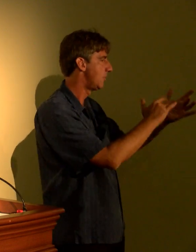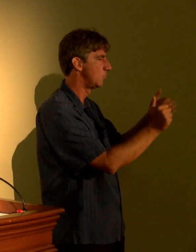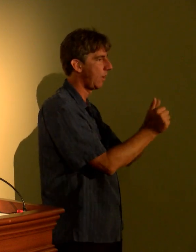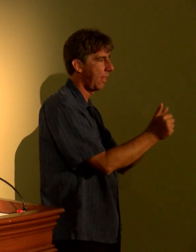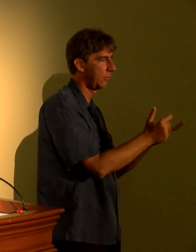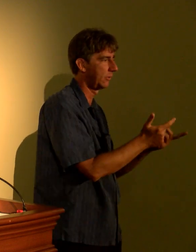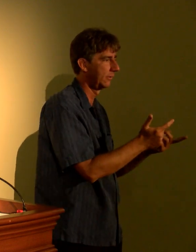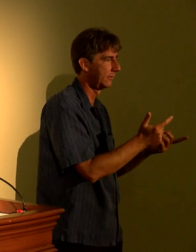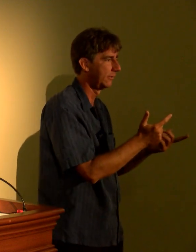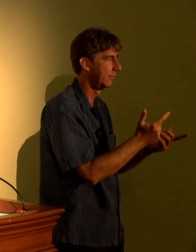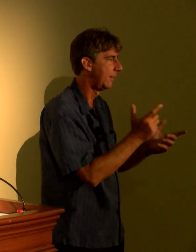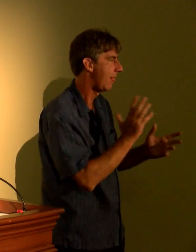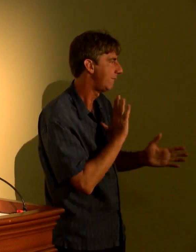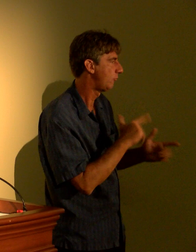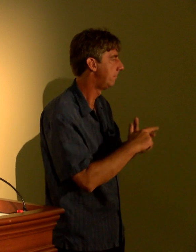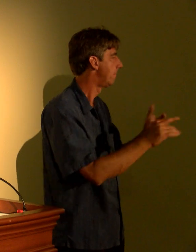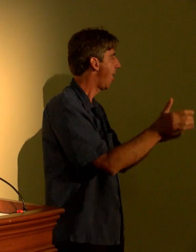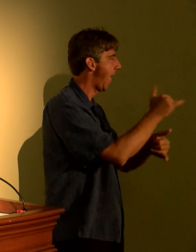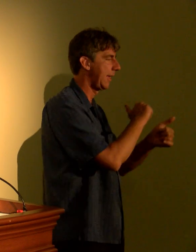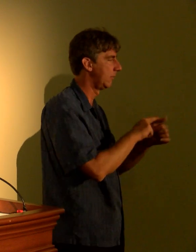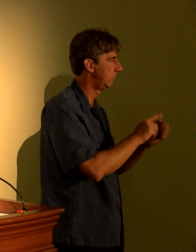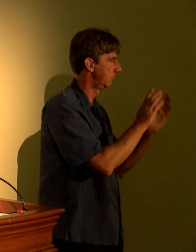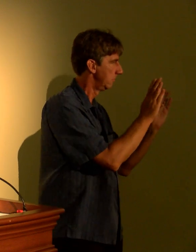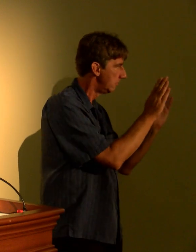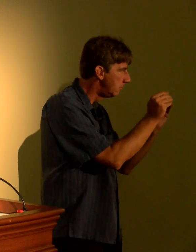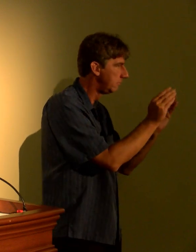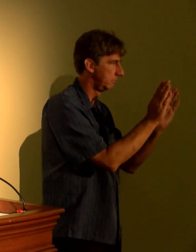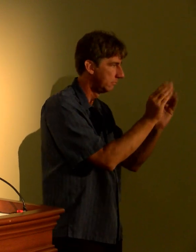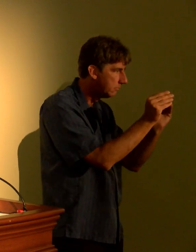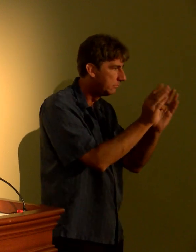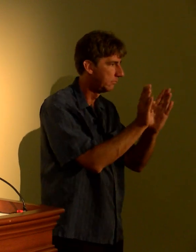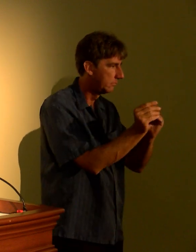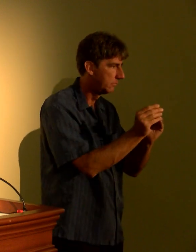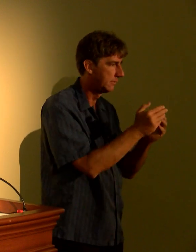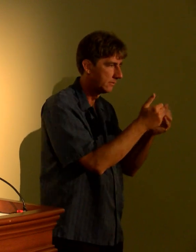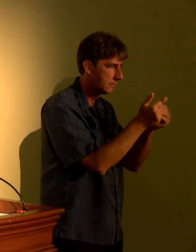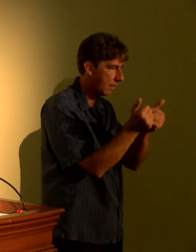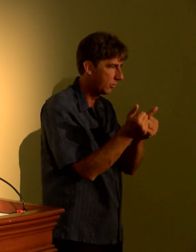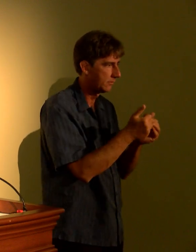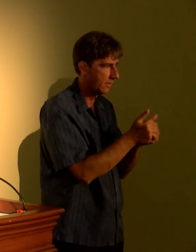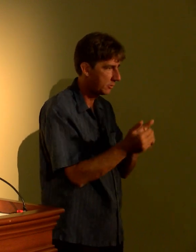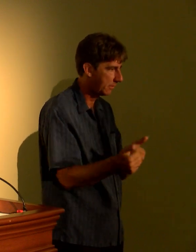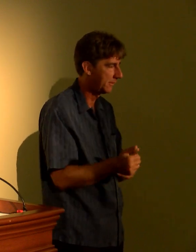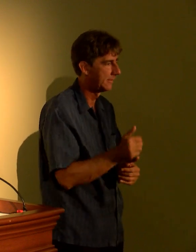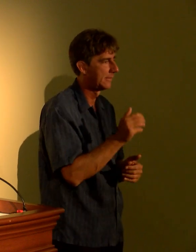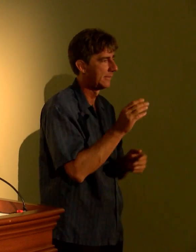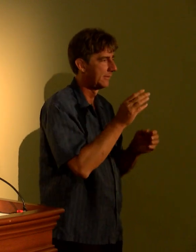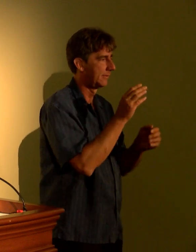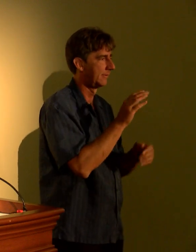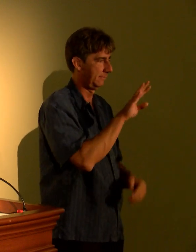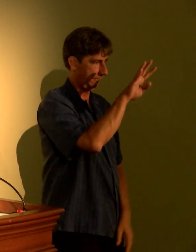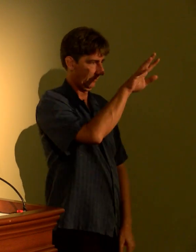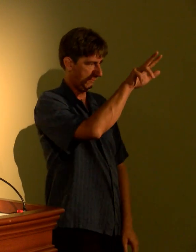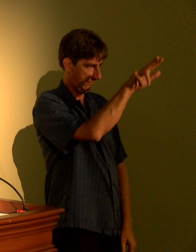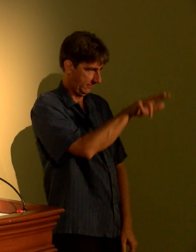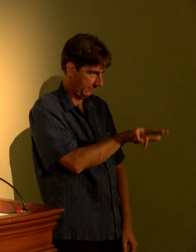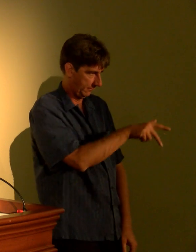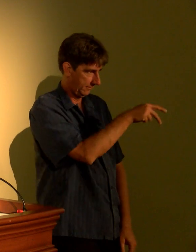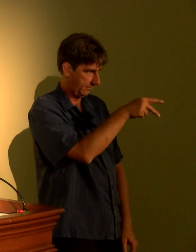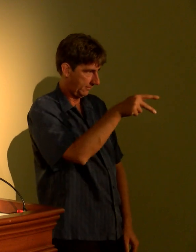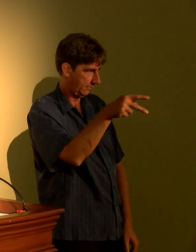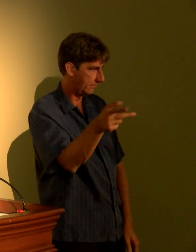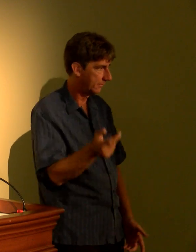or parlor or whatever. He did six separate portraits in six distinct sections of this canvas. Each of